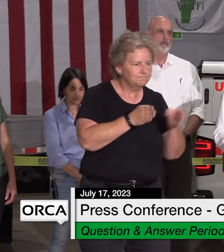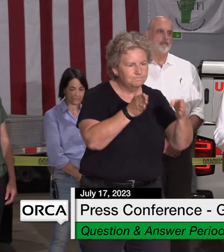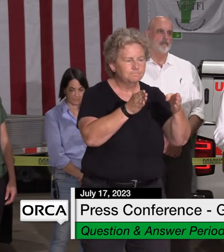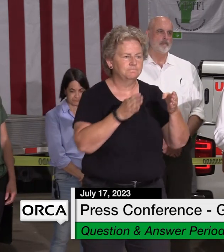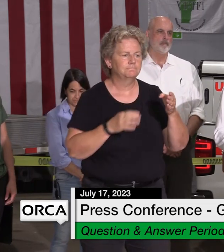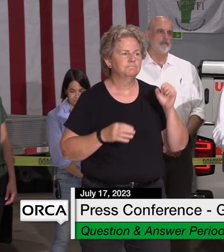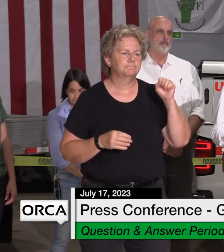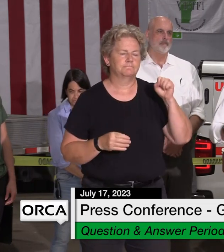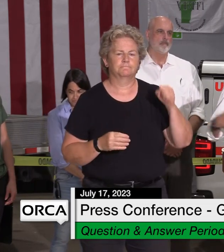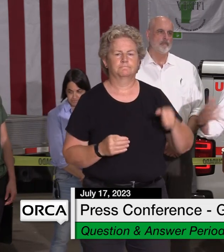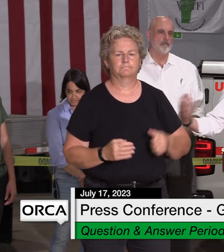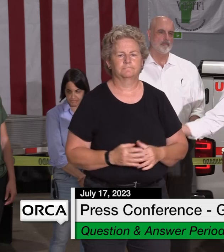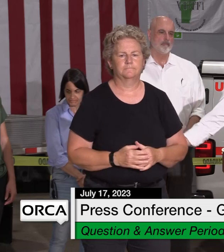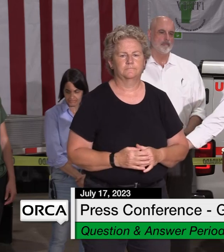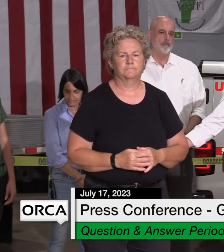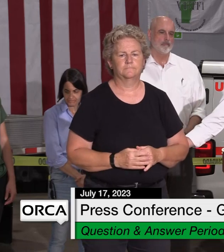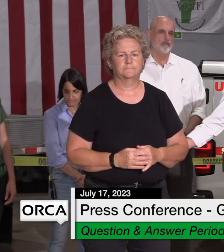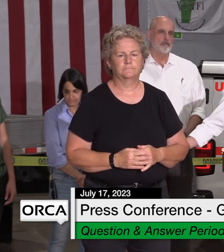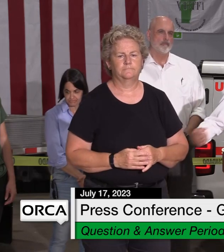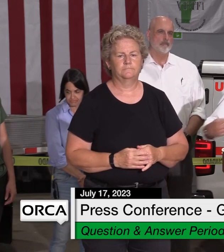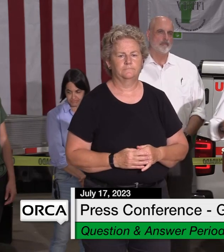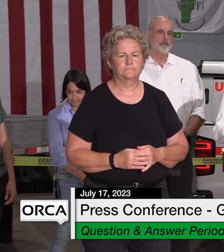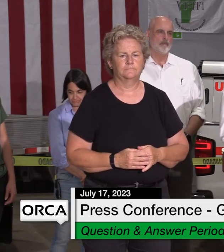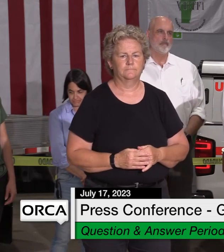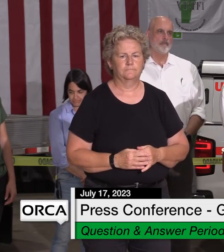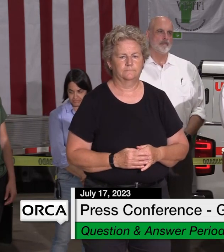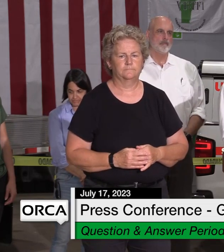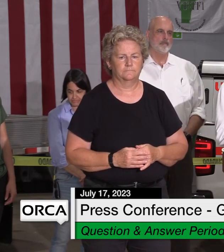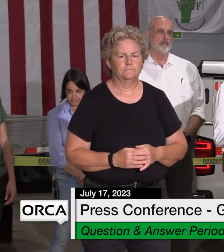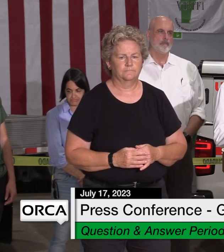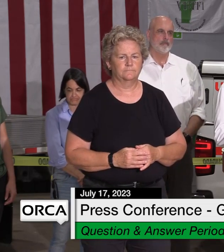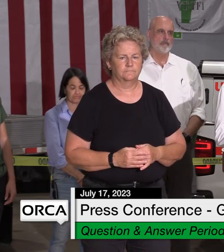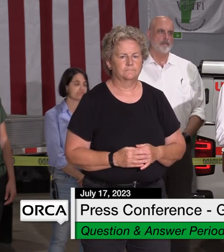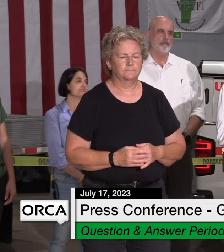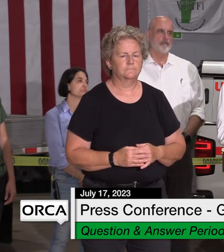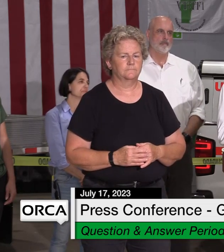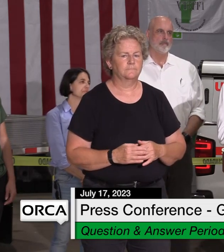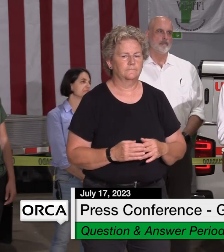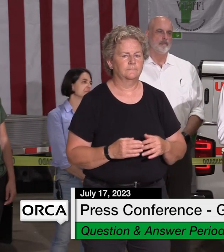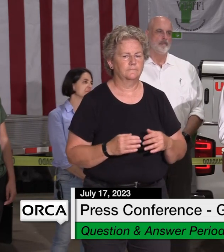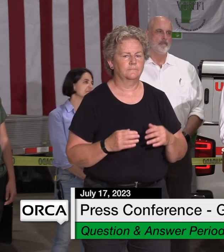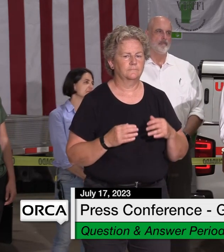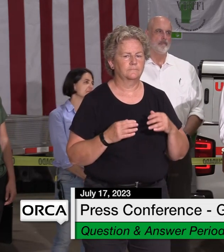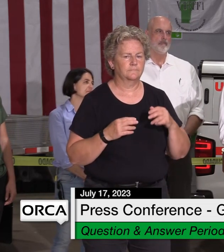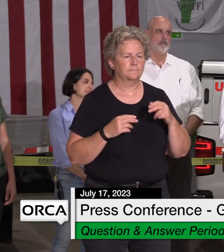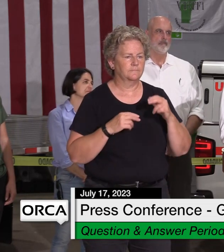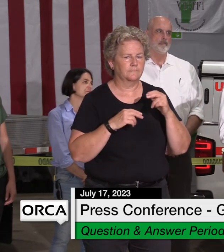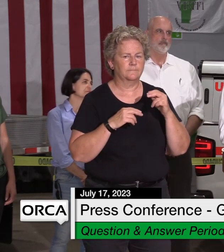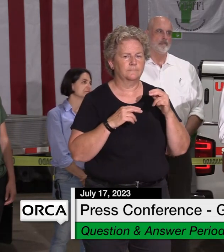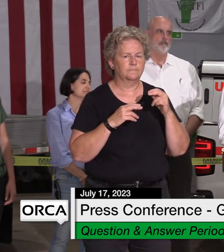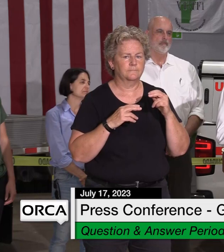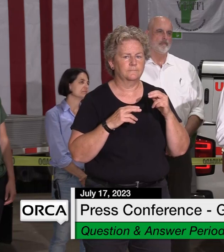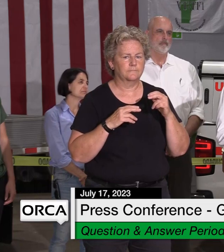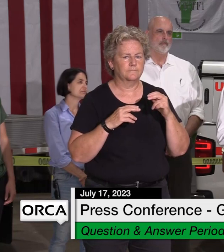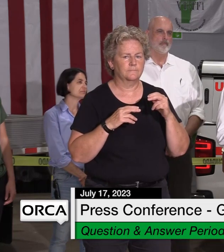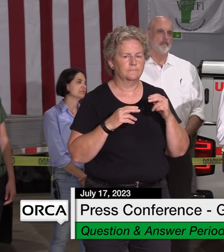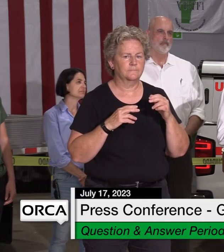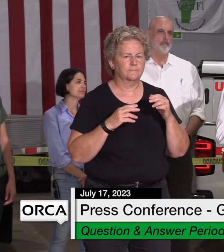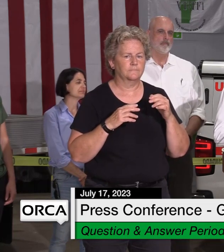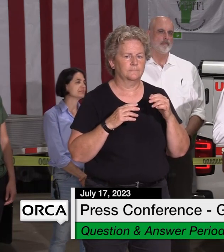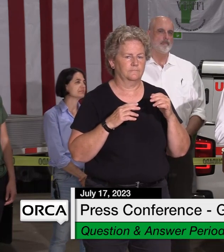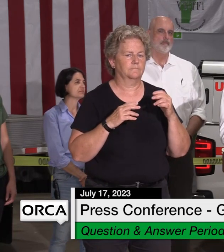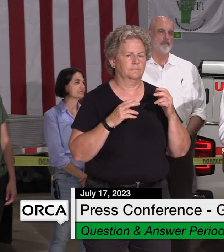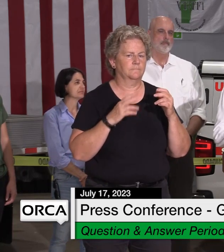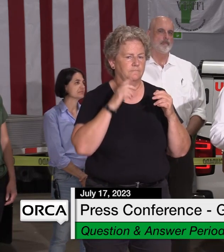already part of our approach, whether we're talking about emergency response or the long-term vision under President Biden's leadership for this infrastructure